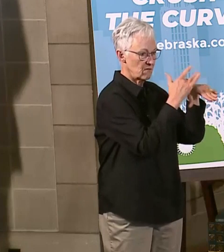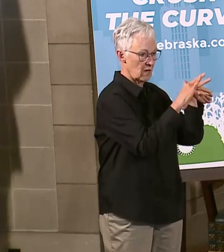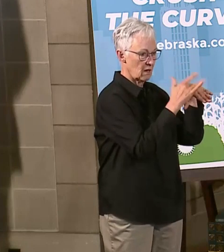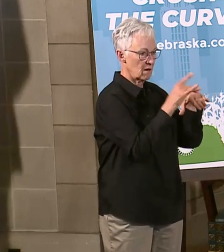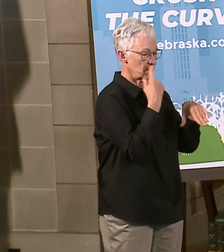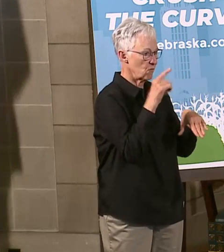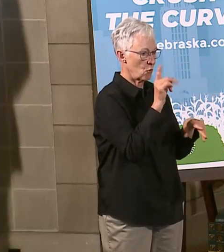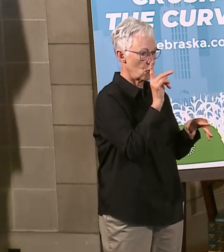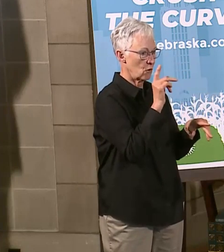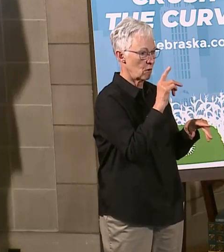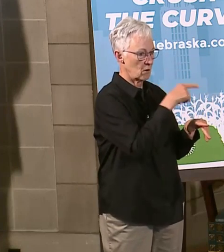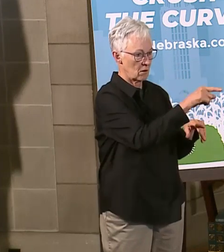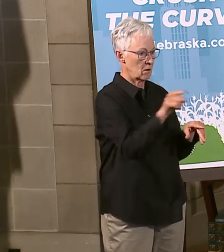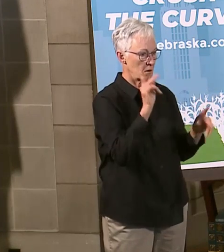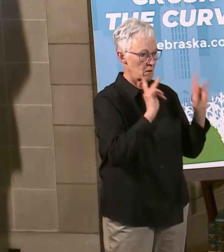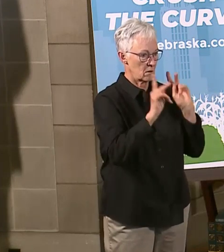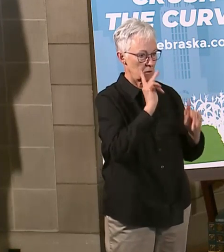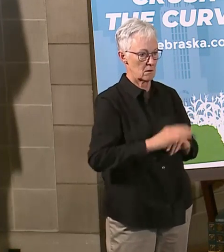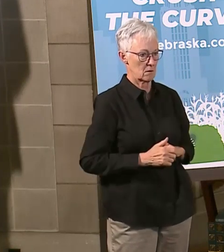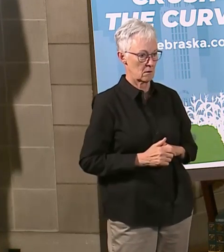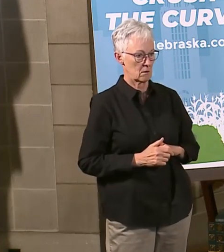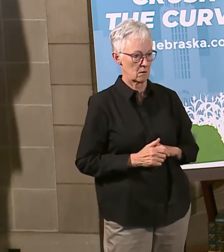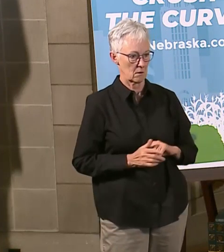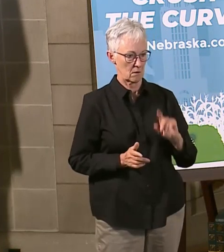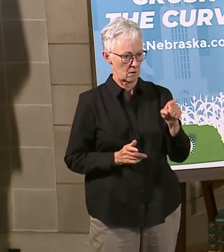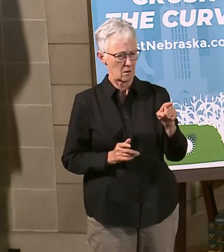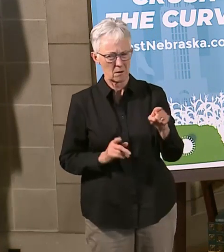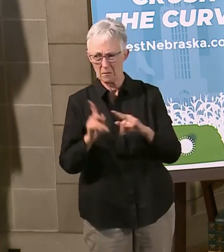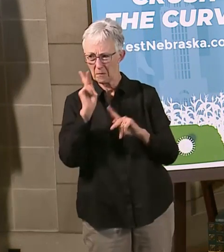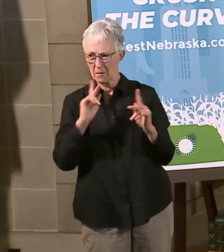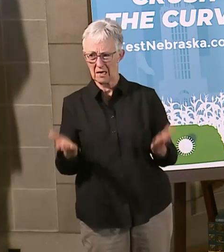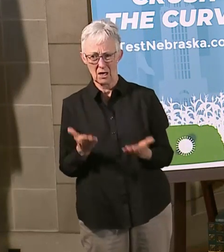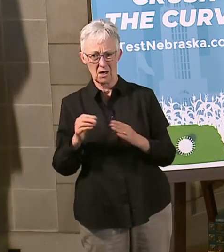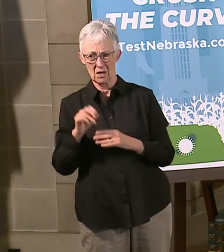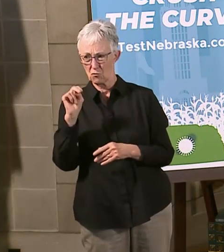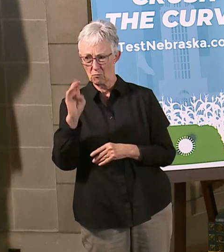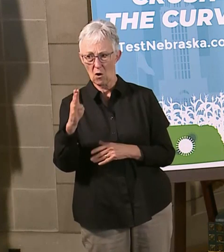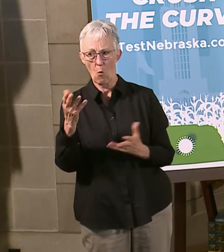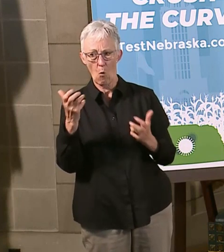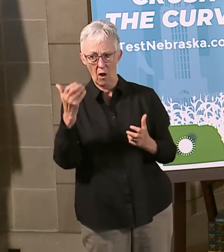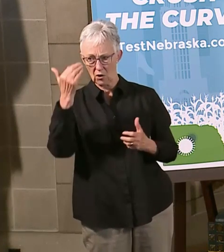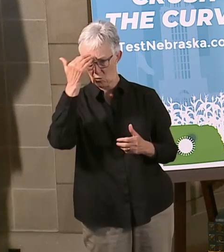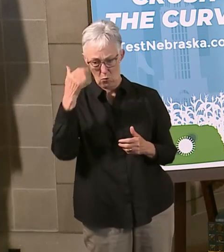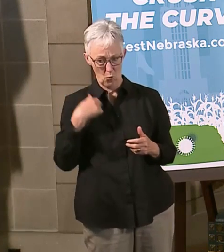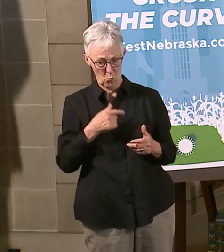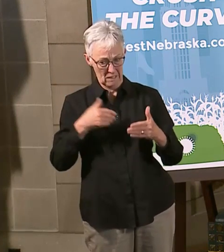The rank and file Nebraska wants to know, geez, are we getting toward the end of this? Are we getting,